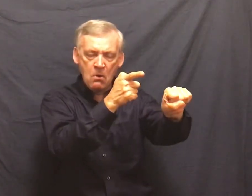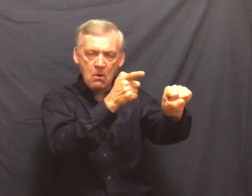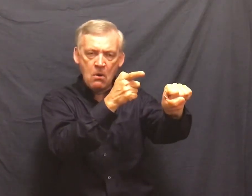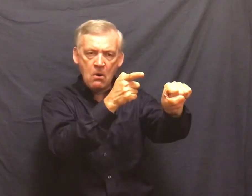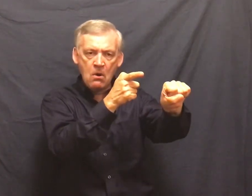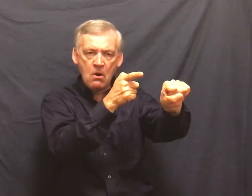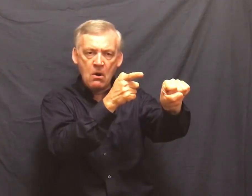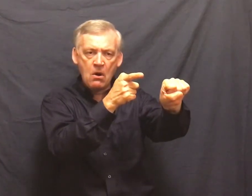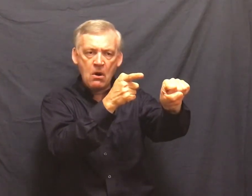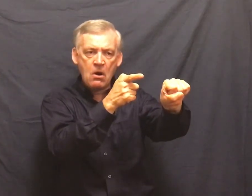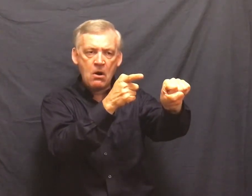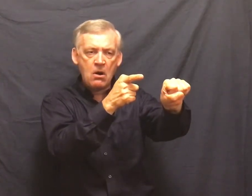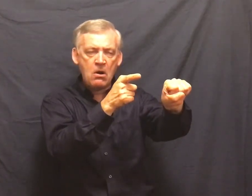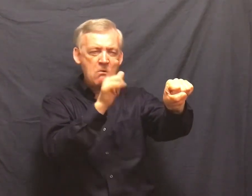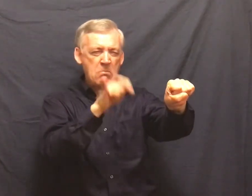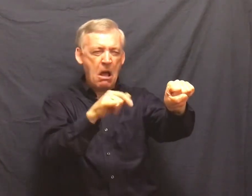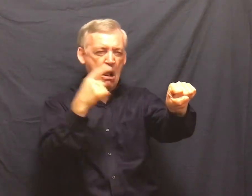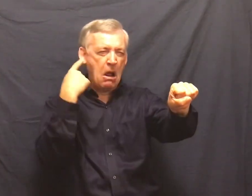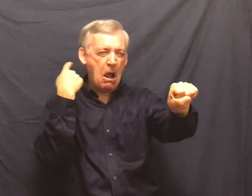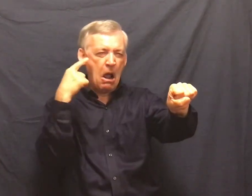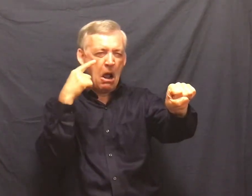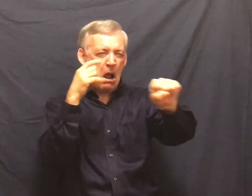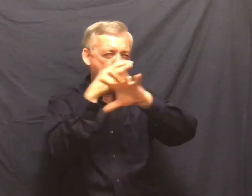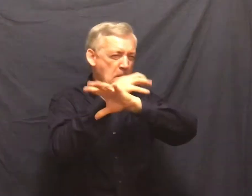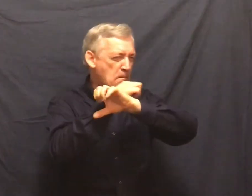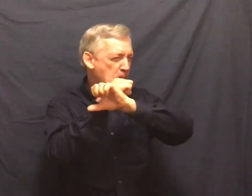The crash of the shot rolled up the hills and rolled down again.